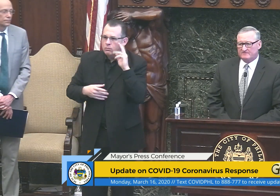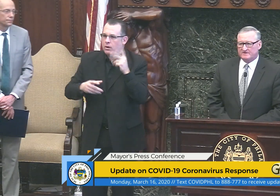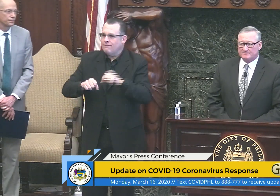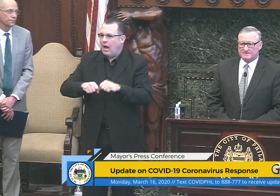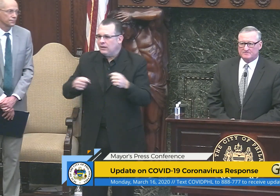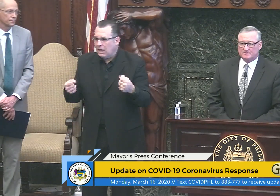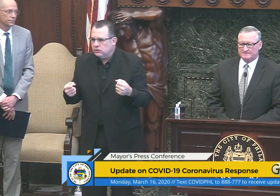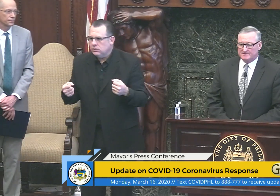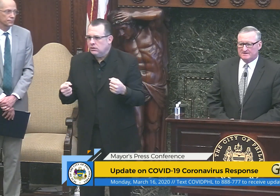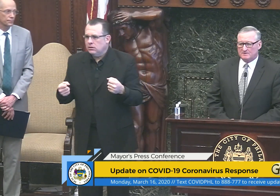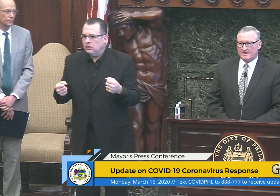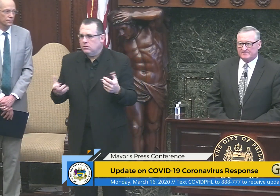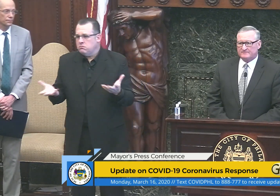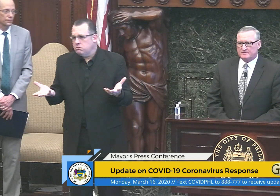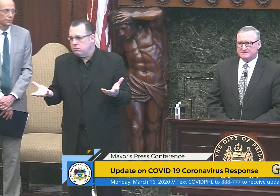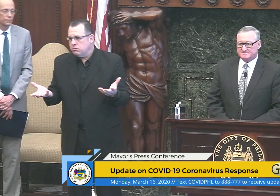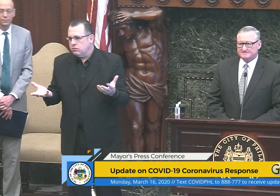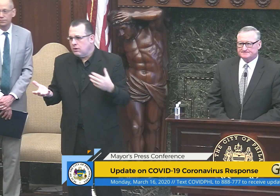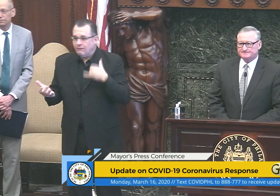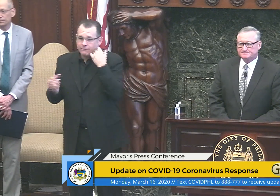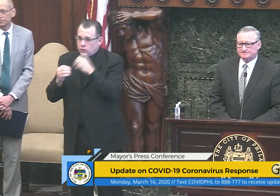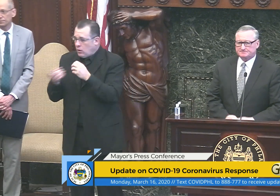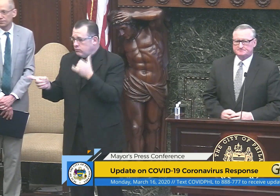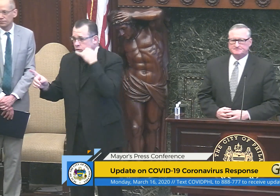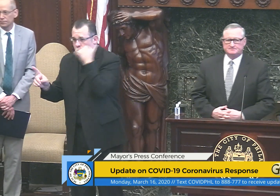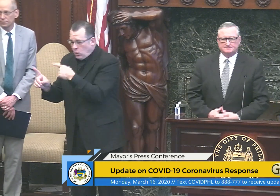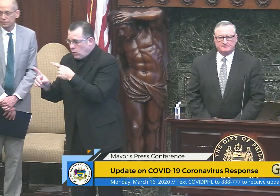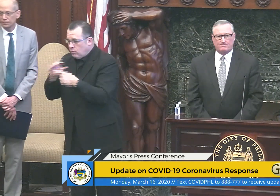we have a number, and we'll go out and enforce.